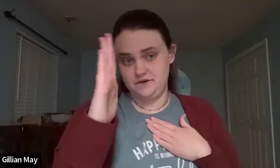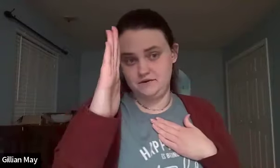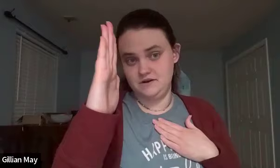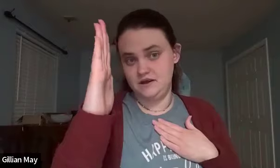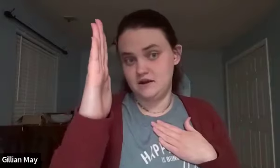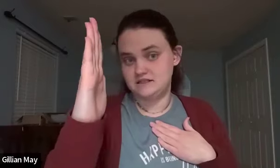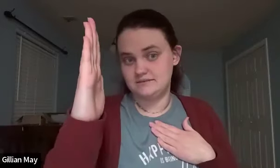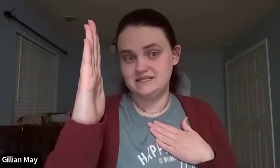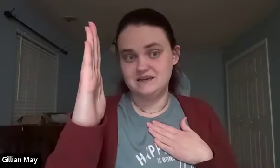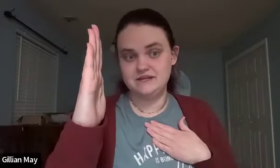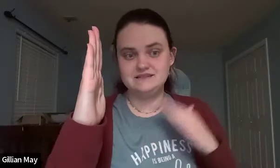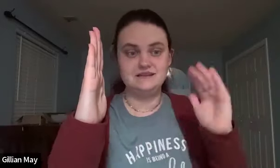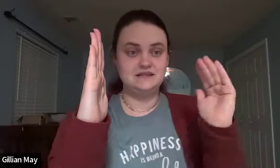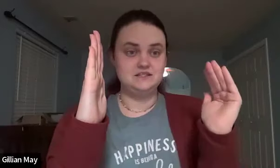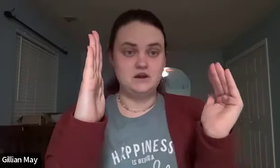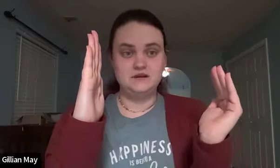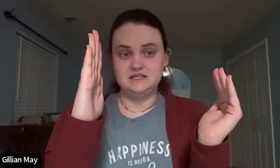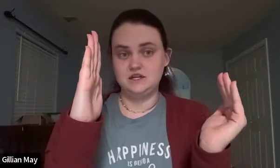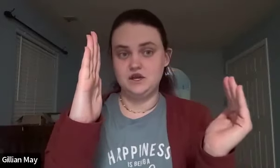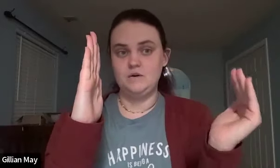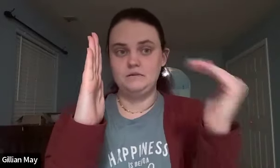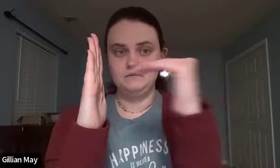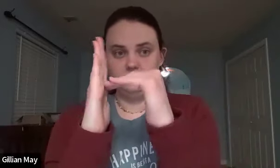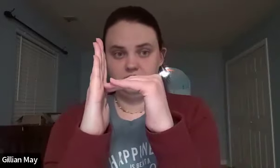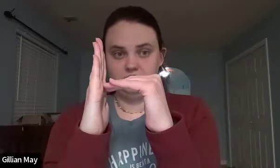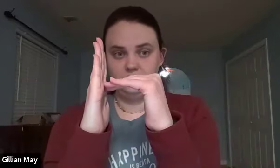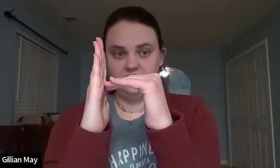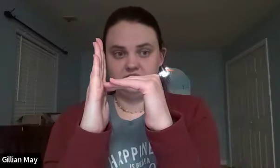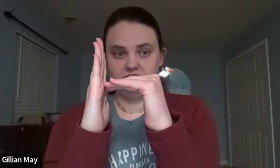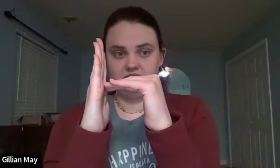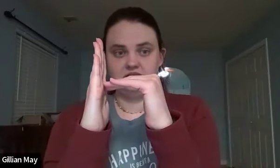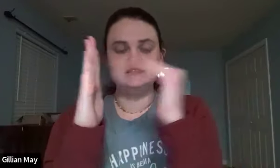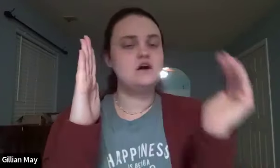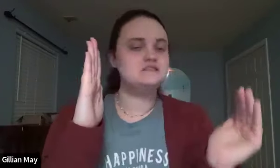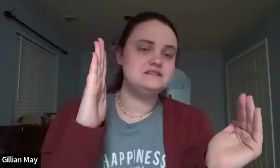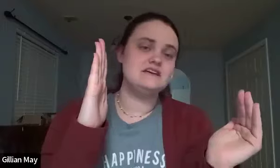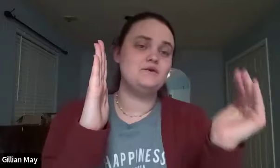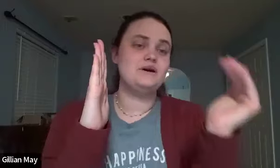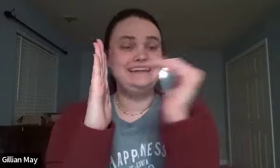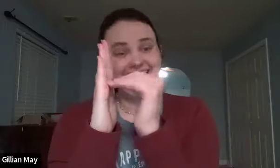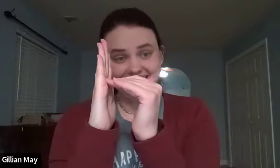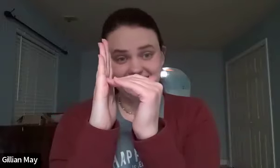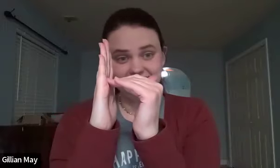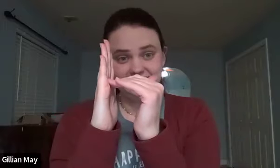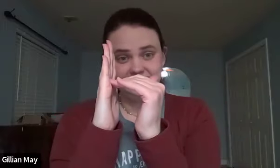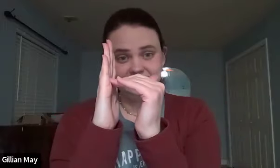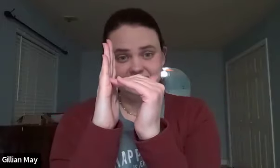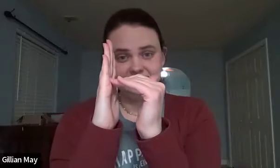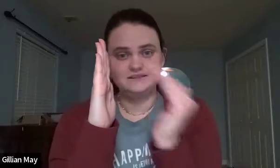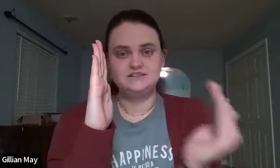have your non-dominant sideways. Dominant is going to go repeat. This is also the sign for again.